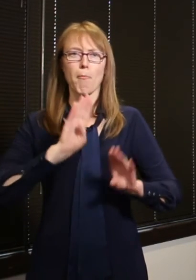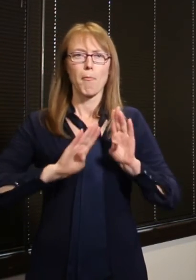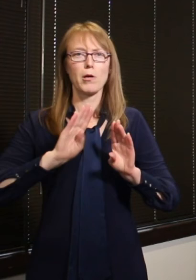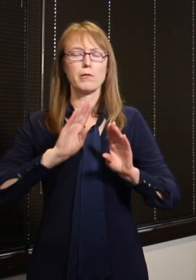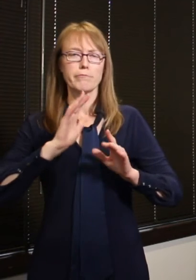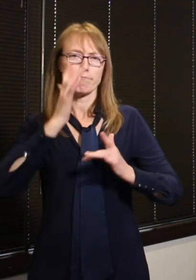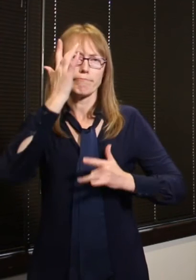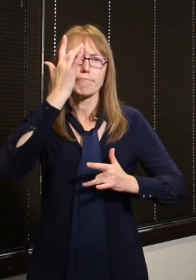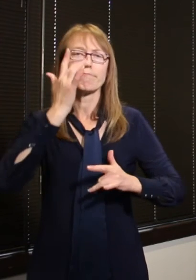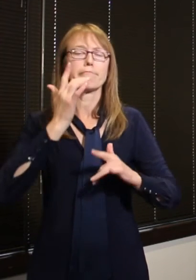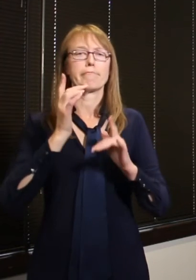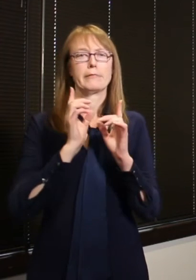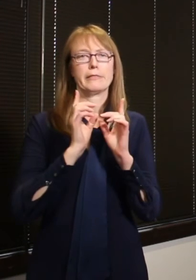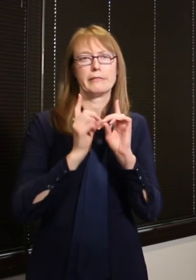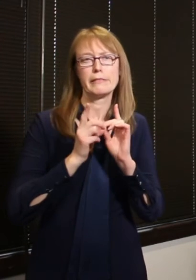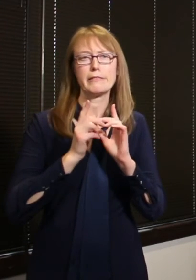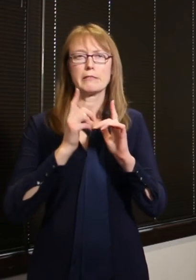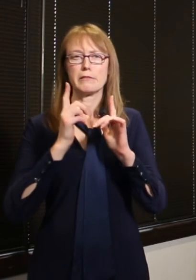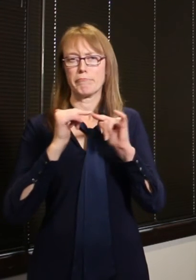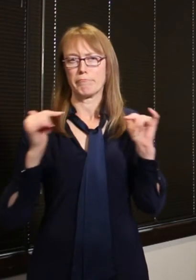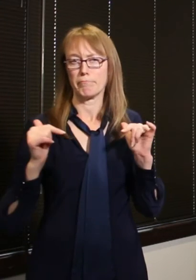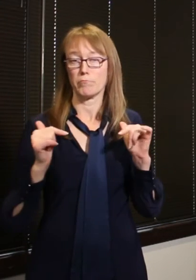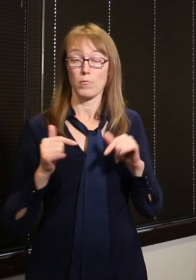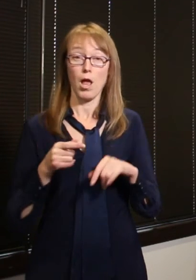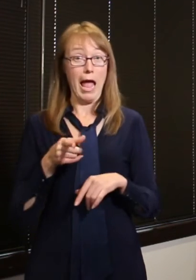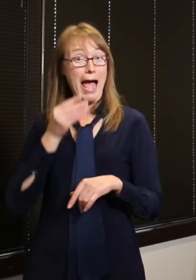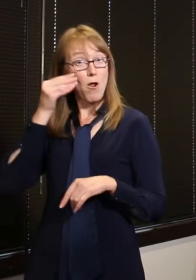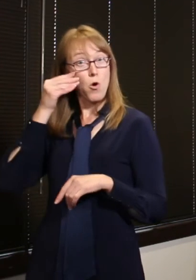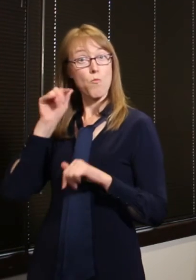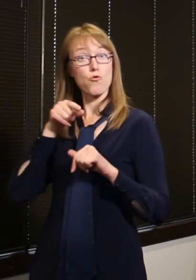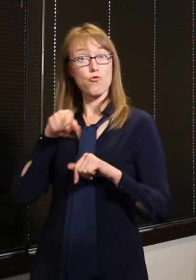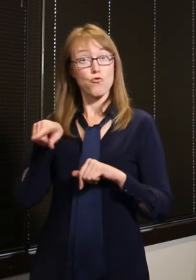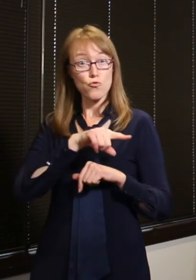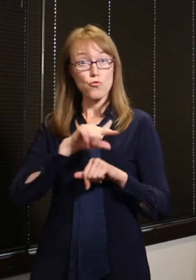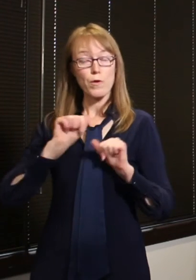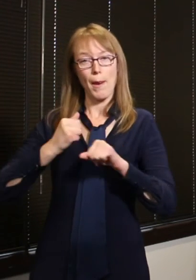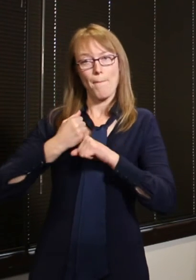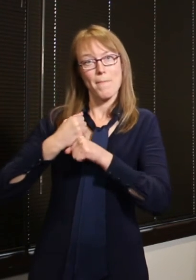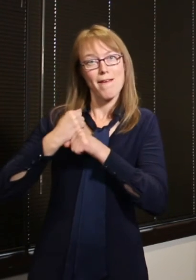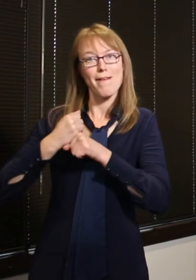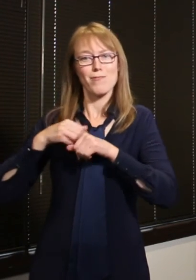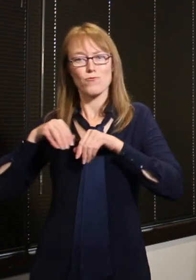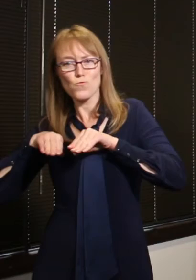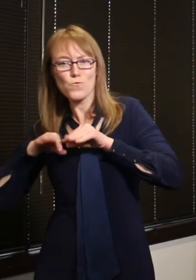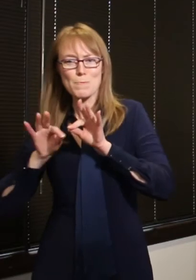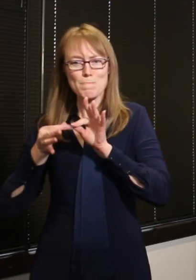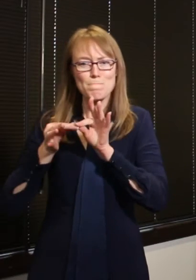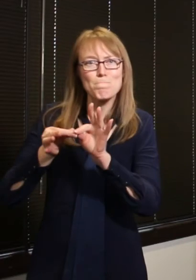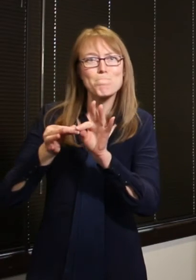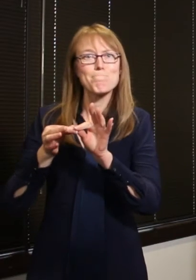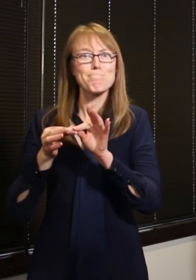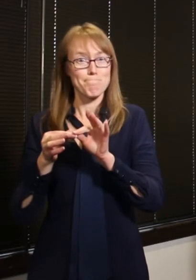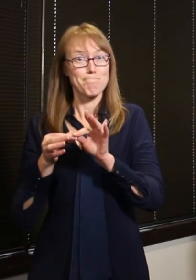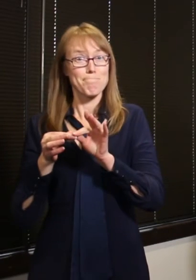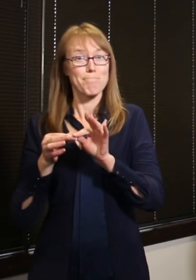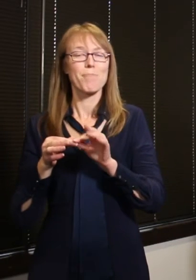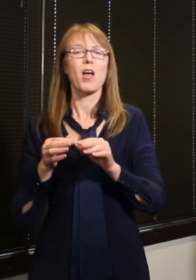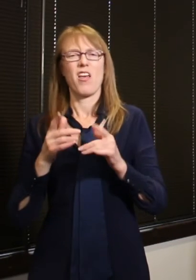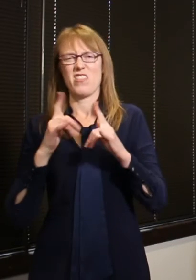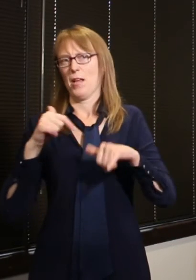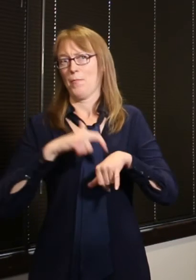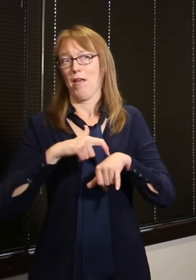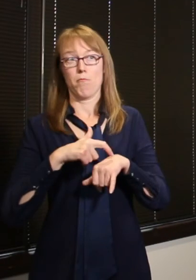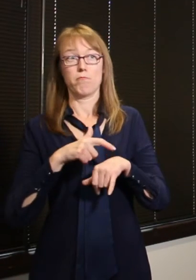home to make a mask, or as everybody knows, they're available out on the market as well. I would, though, say that I would